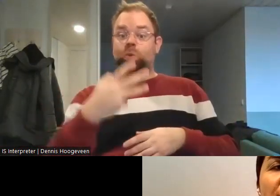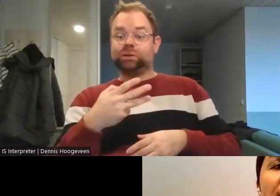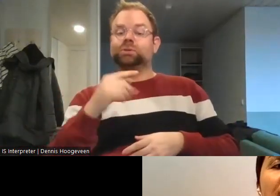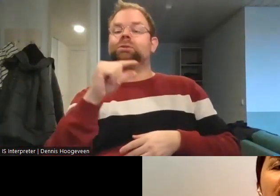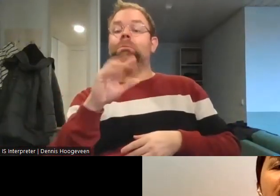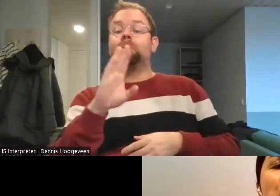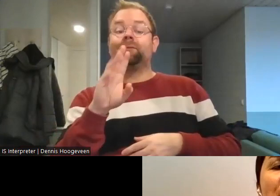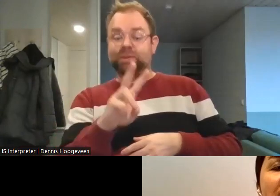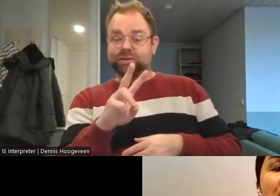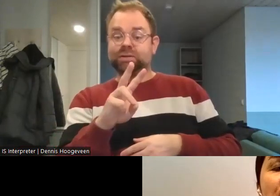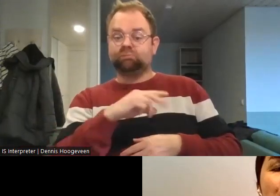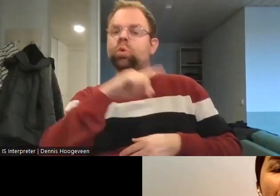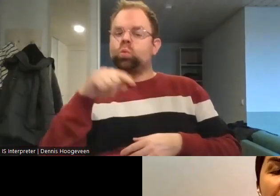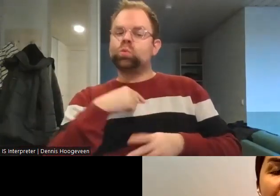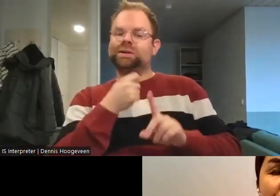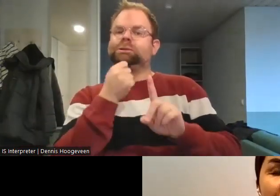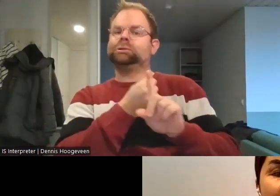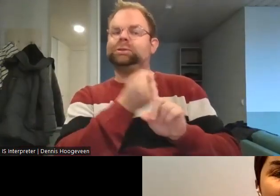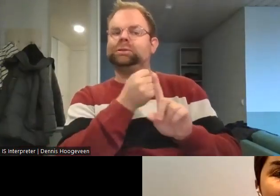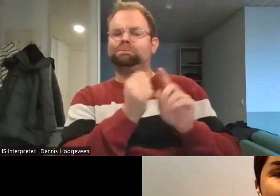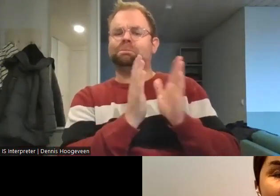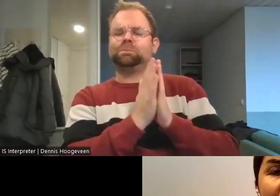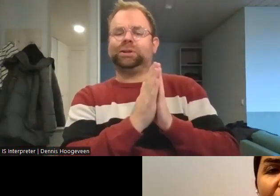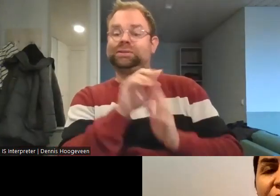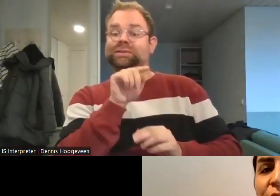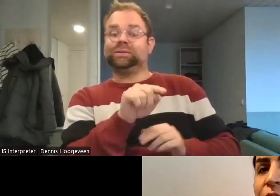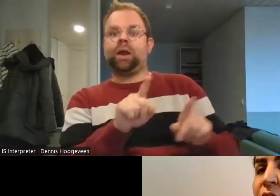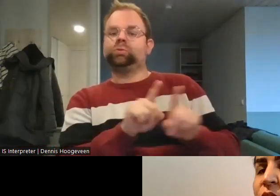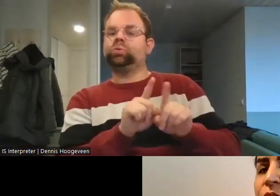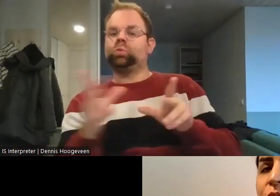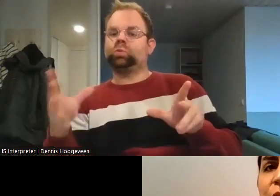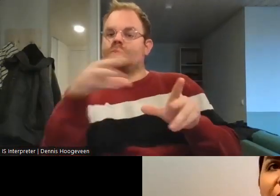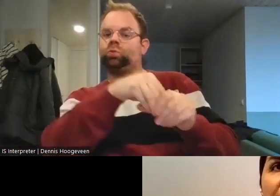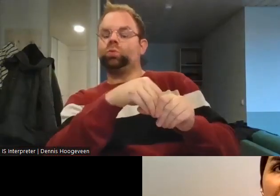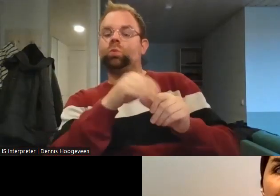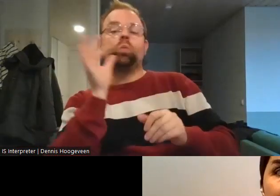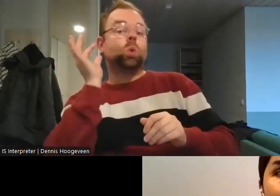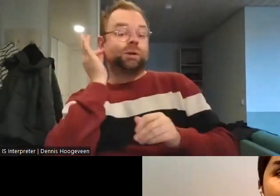to be done. In terms of access to financial resources, I think it's great